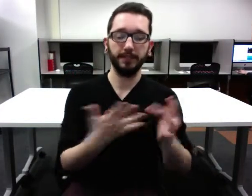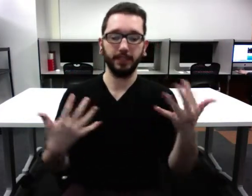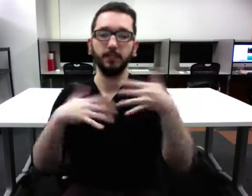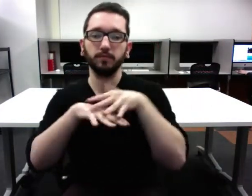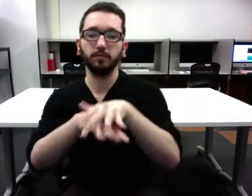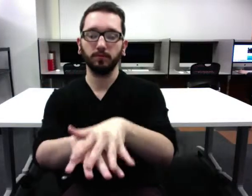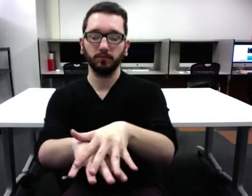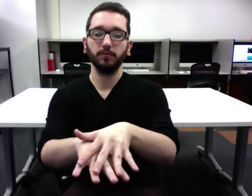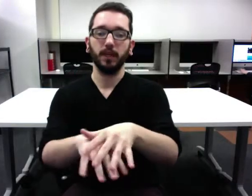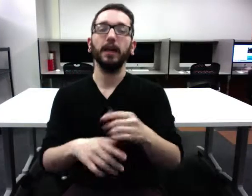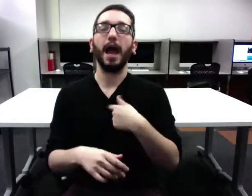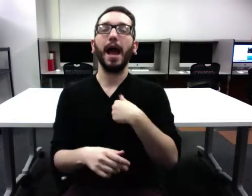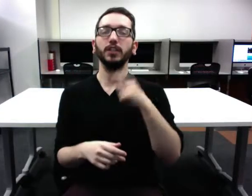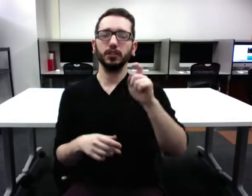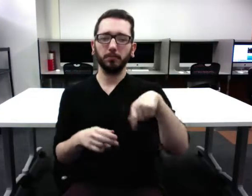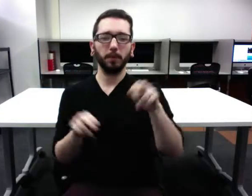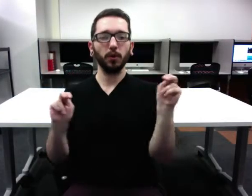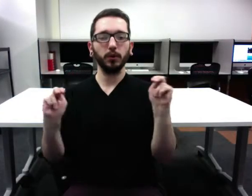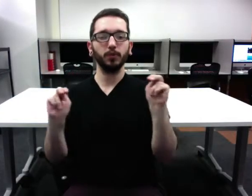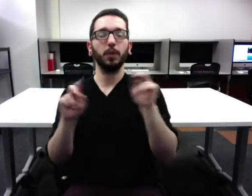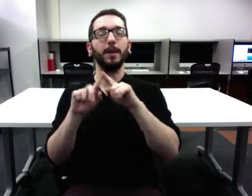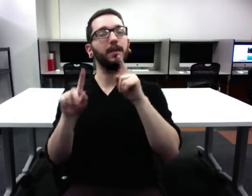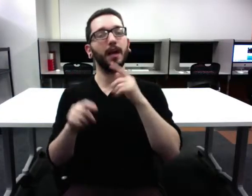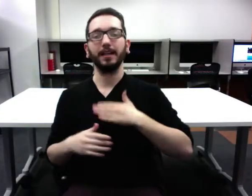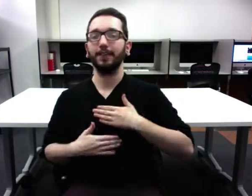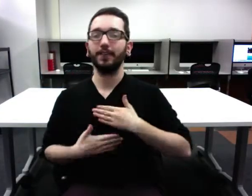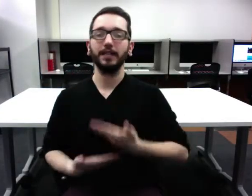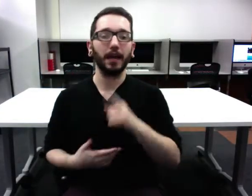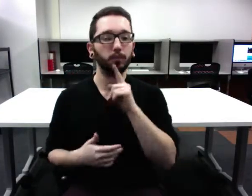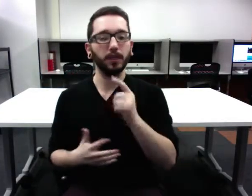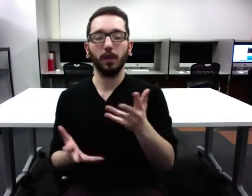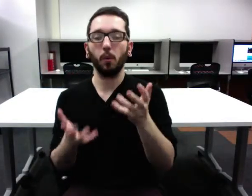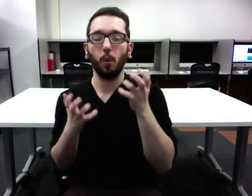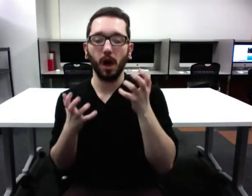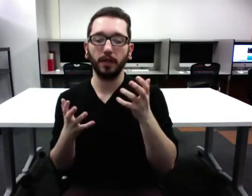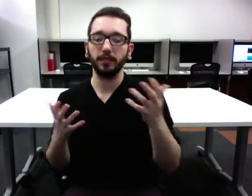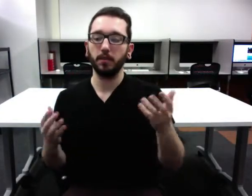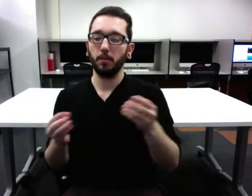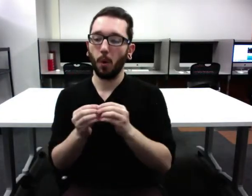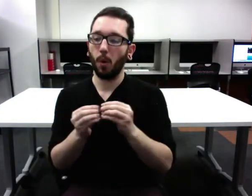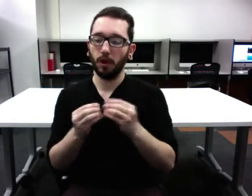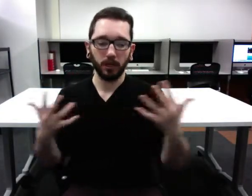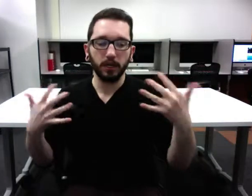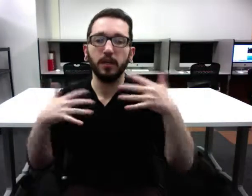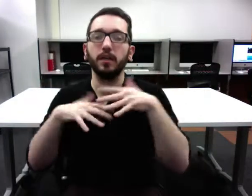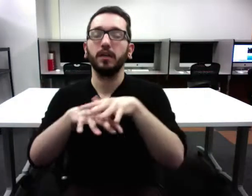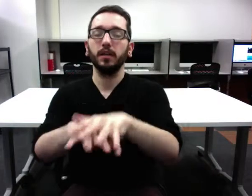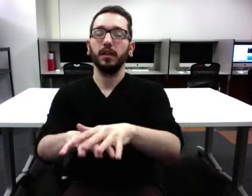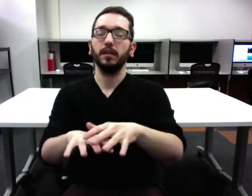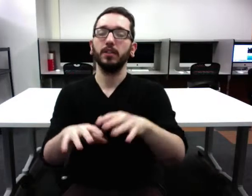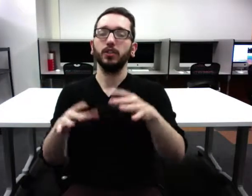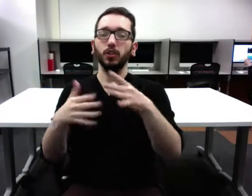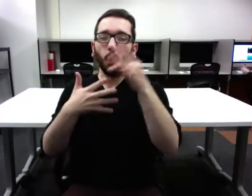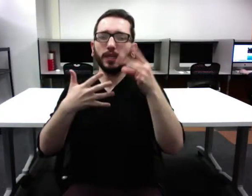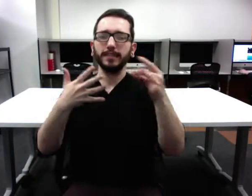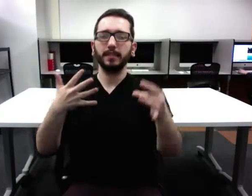should be more neutral, but I will confess to you I'm not. I think that we need to give people the full range of choices when we're thinking about managing